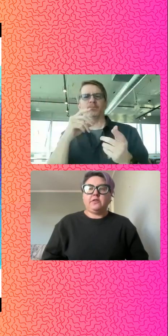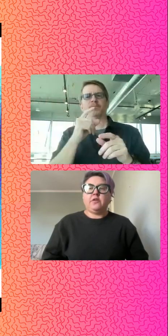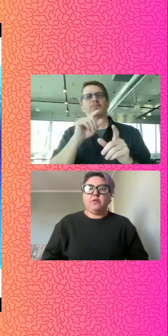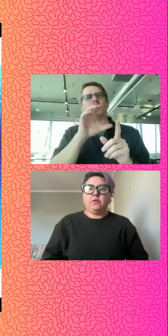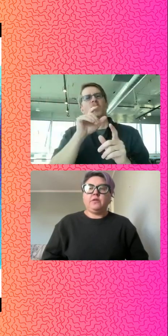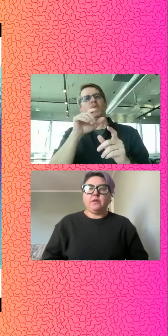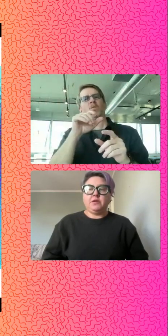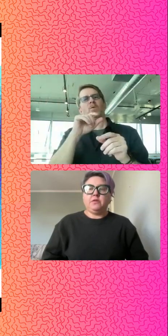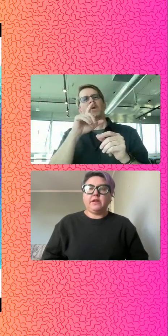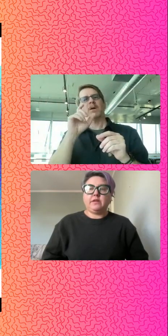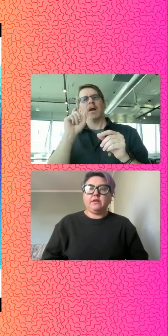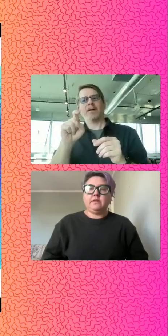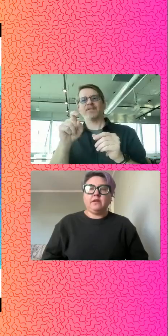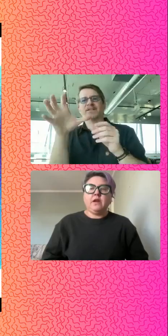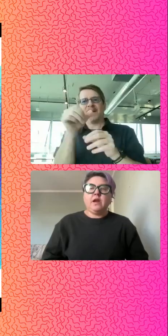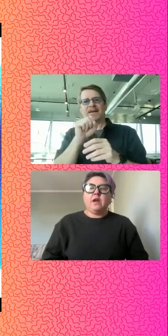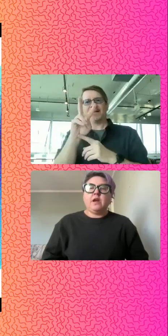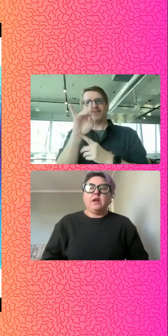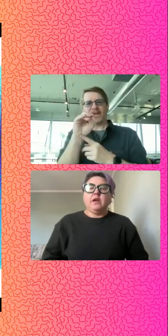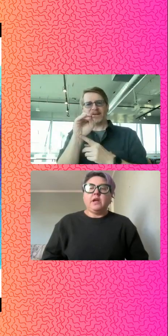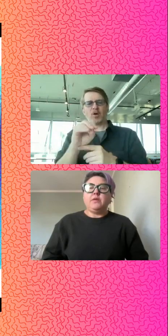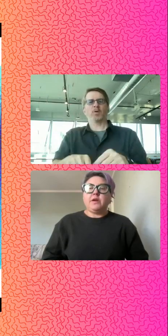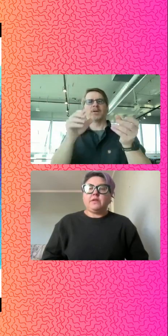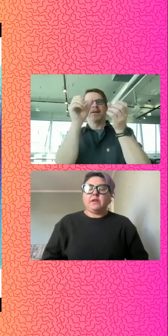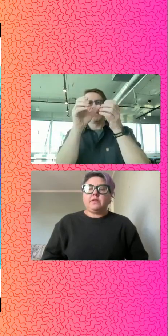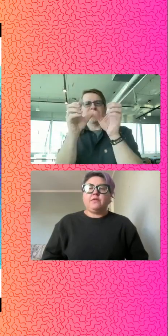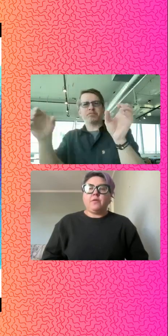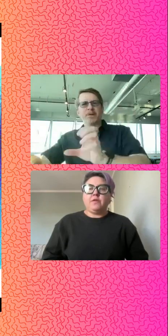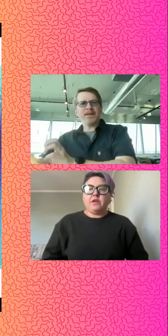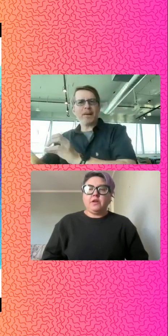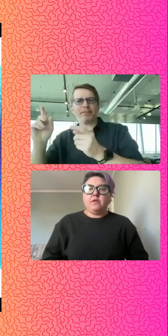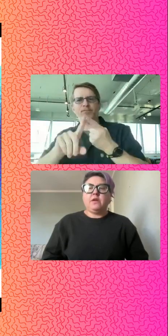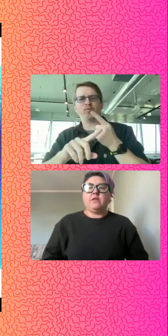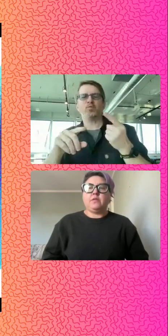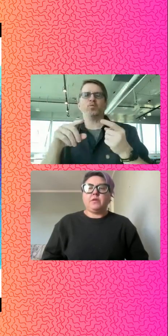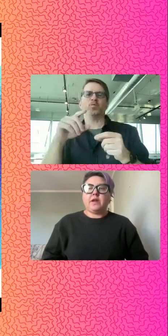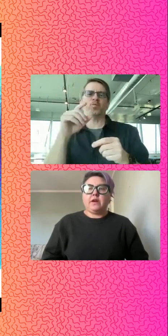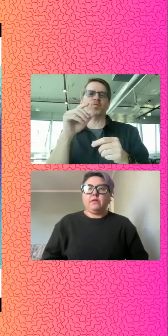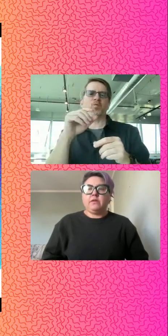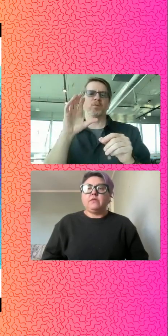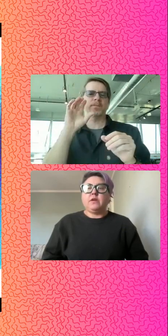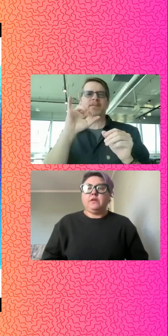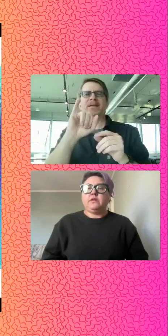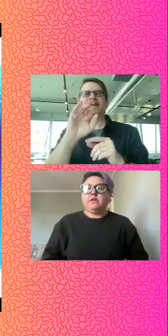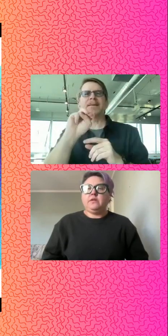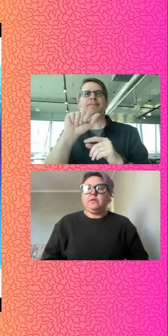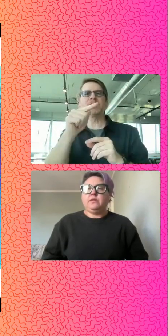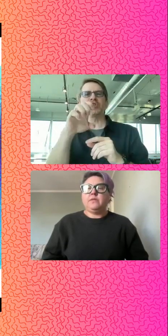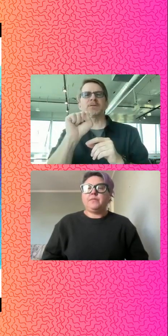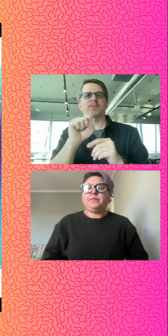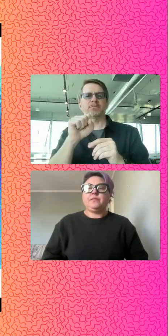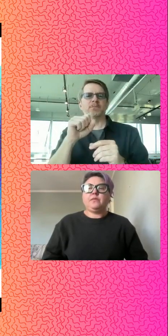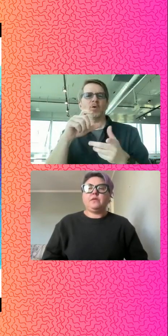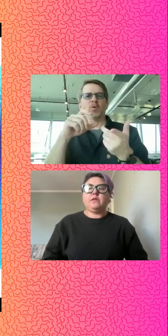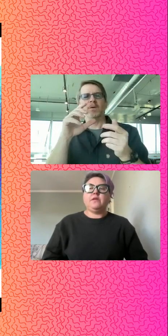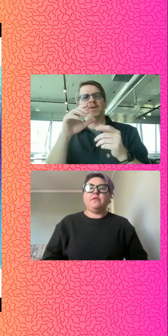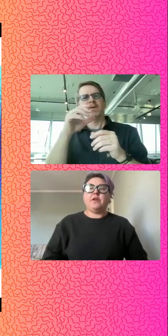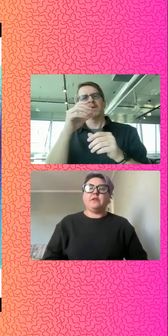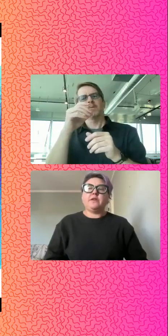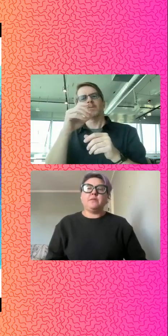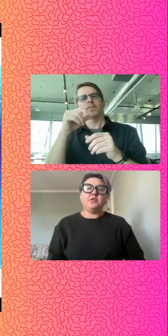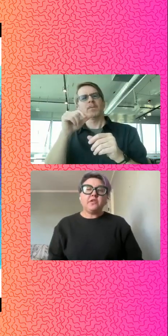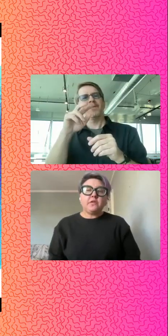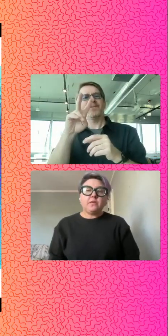letter HOW like this, it would have to take from the video and split that out, right, to